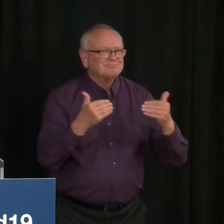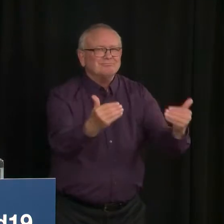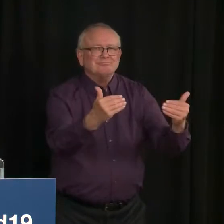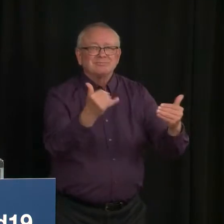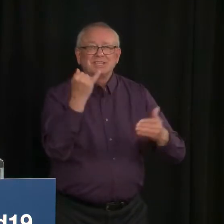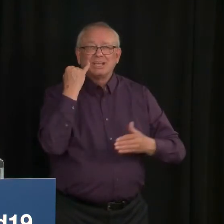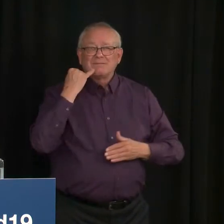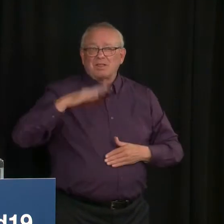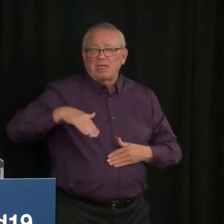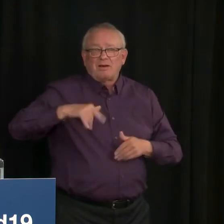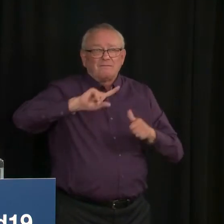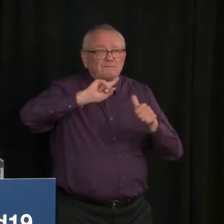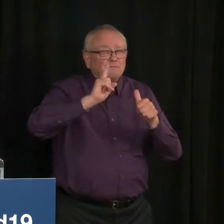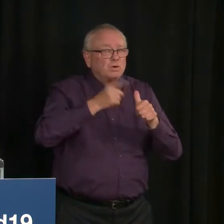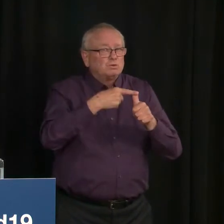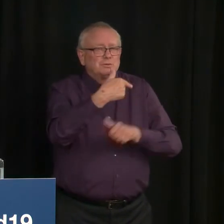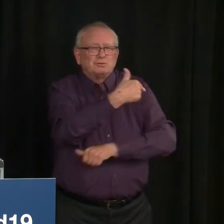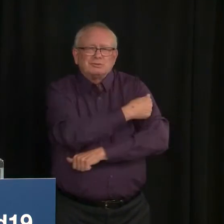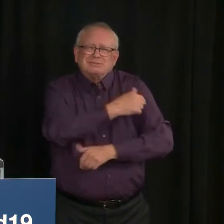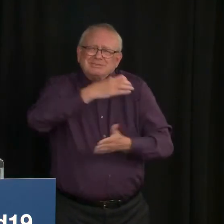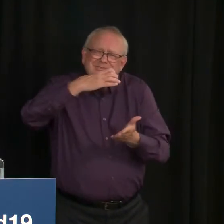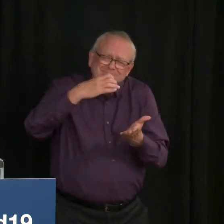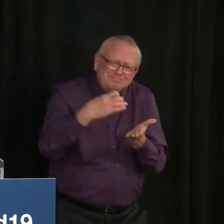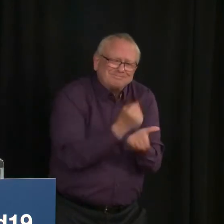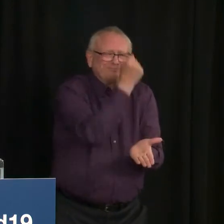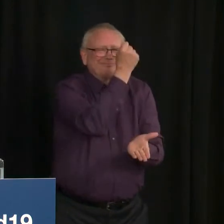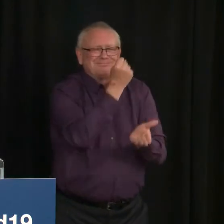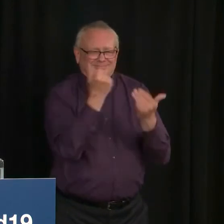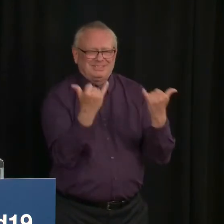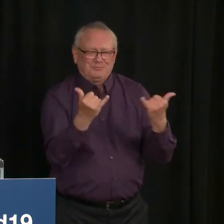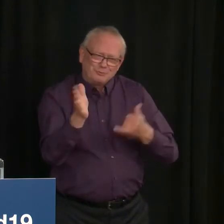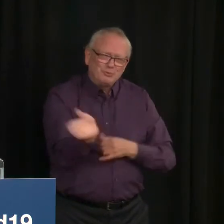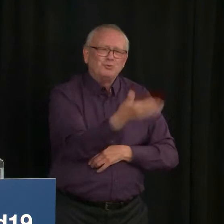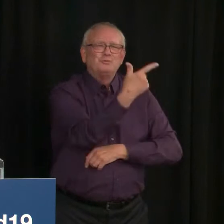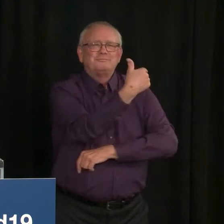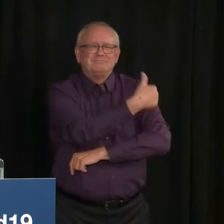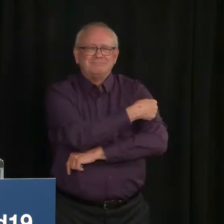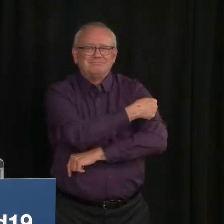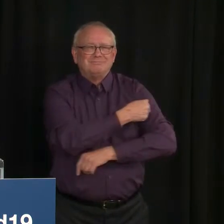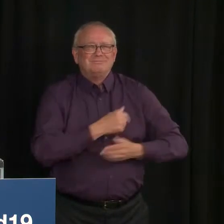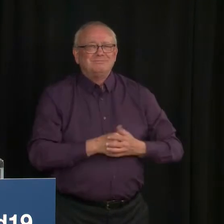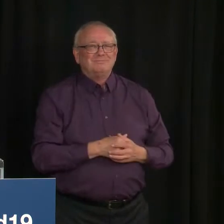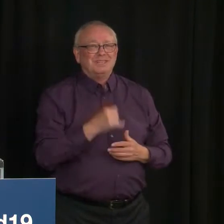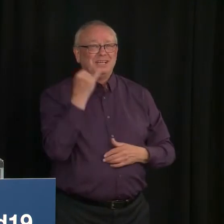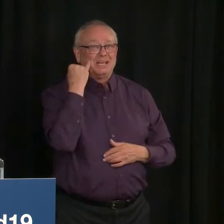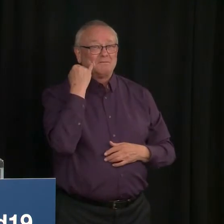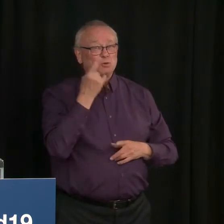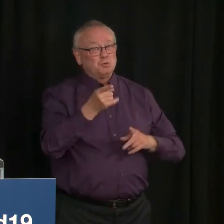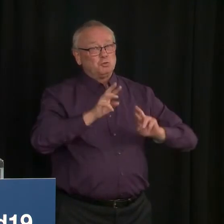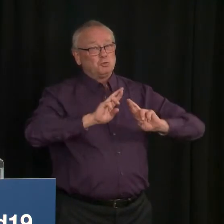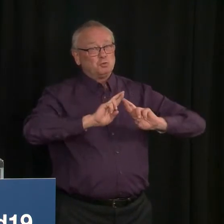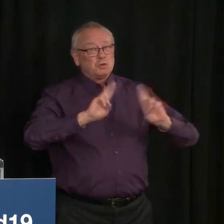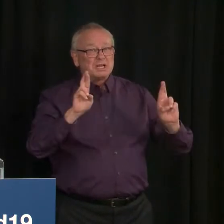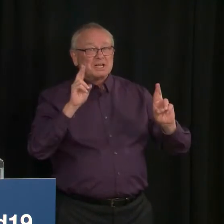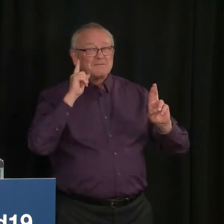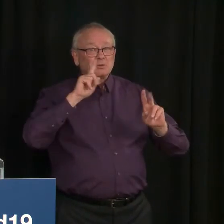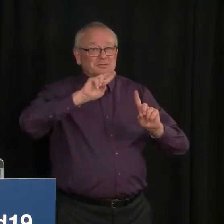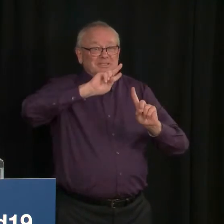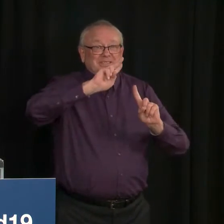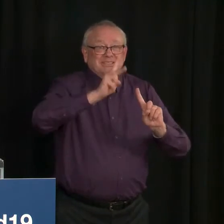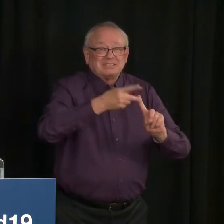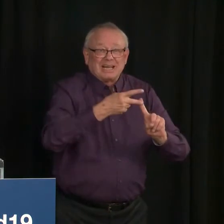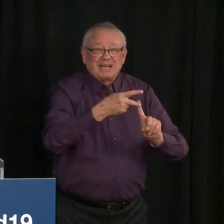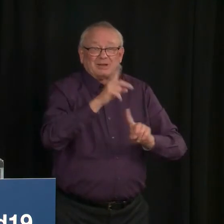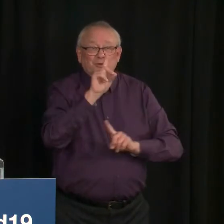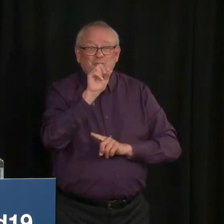it. And if you're eligible for a second dose, please book it now. Don't wait, as many more people will soon be booking second